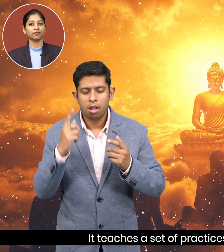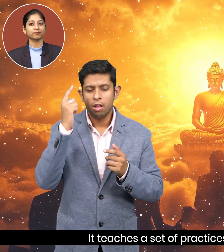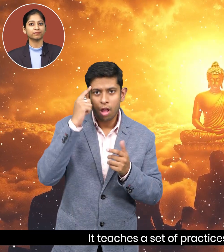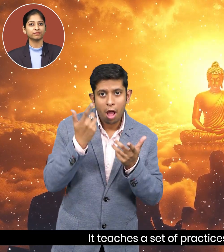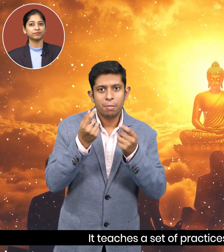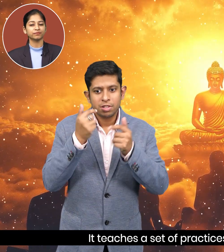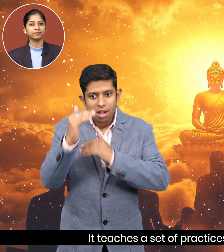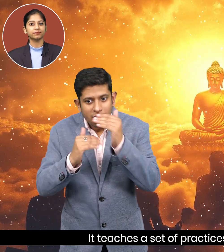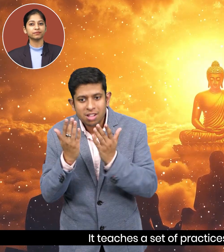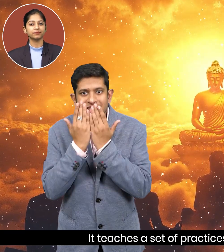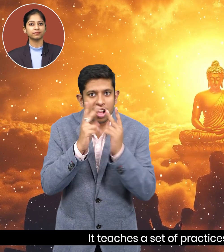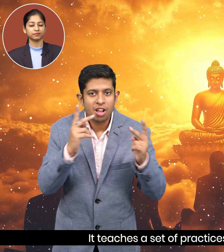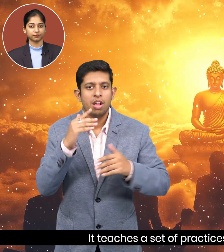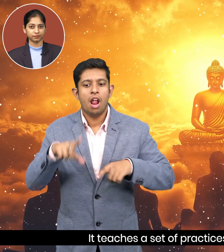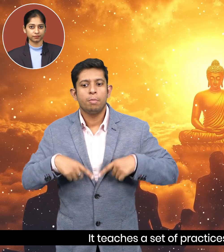life.